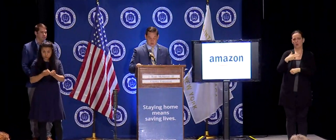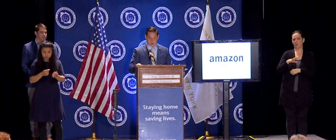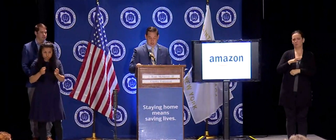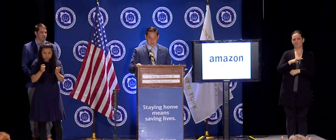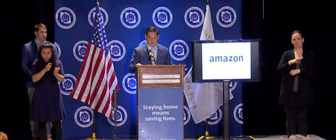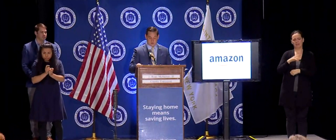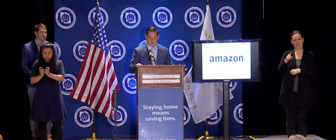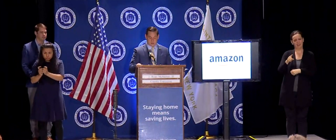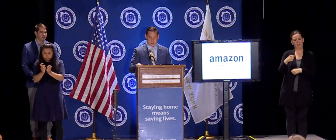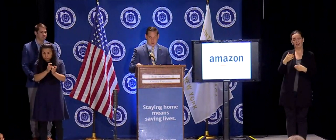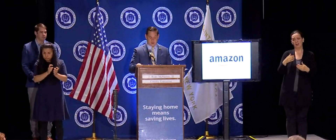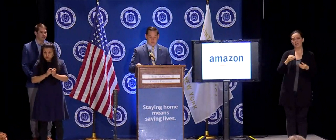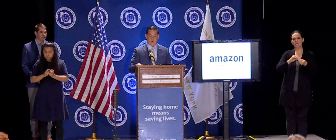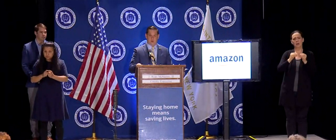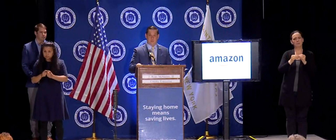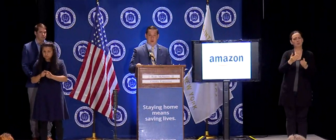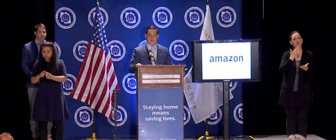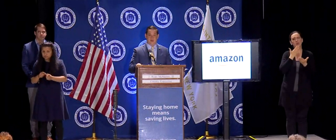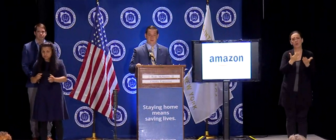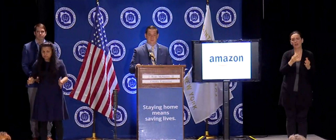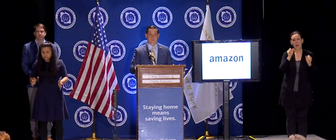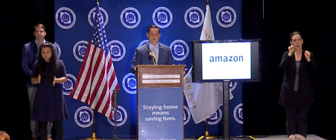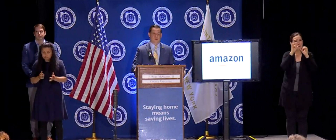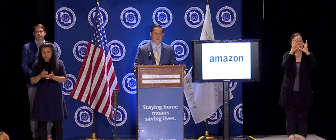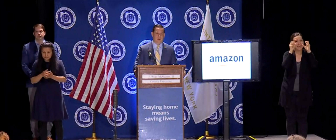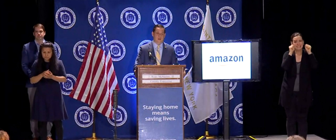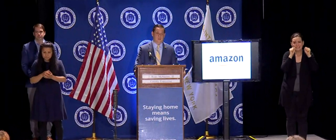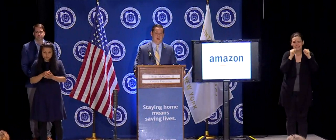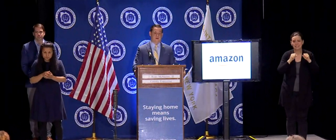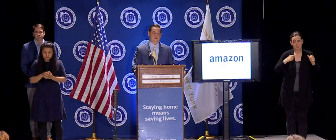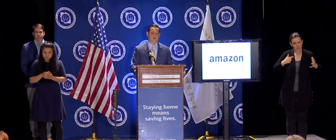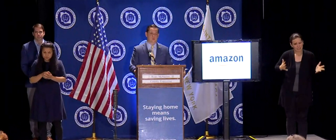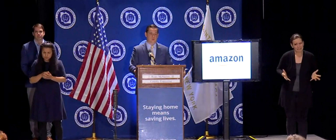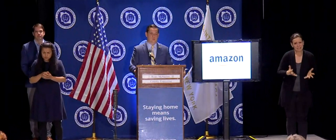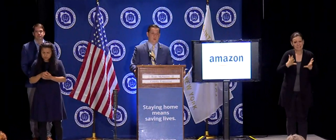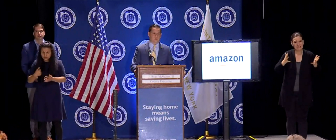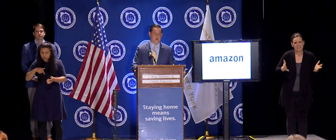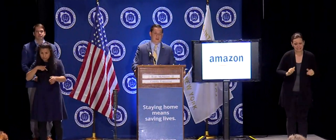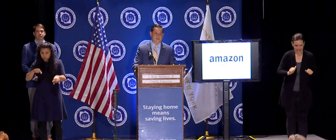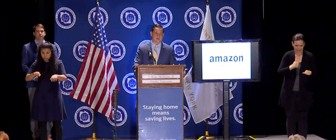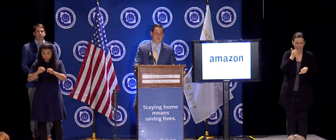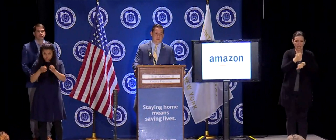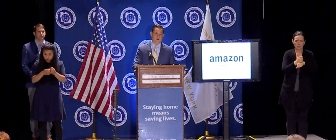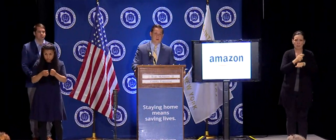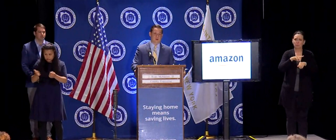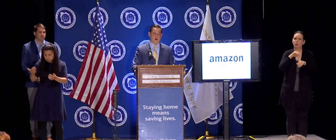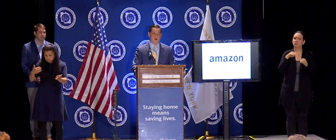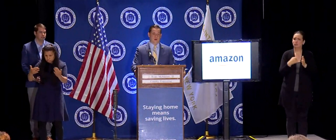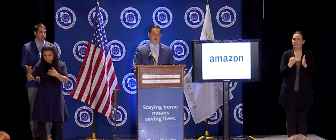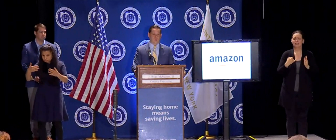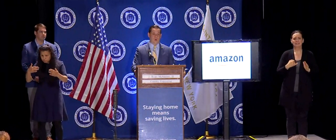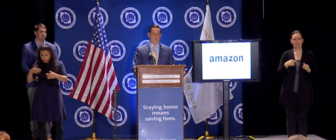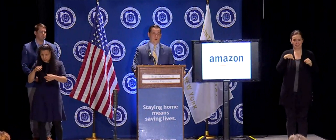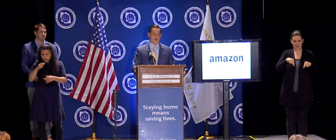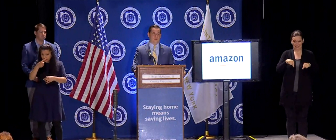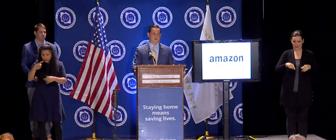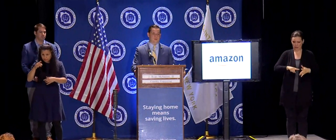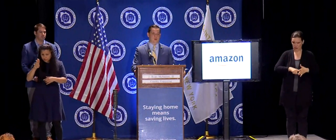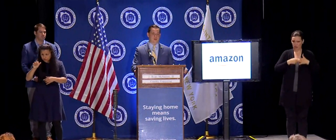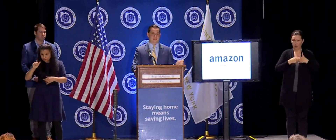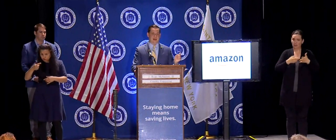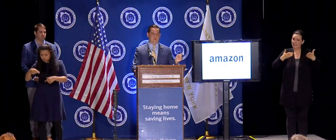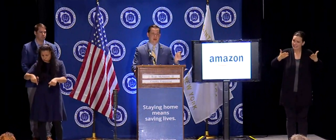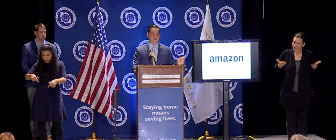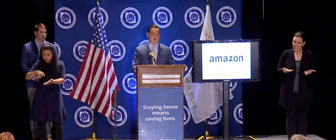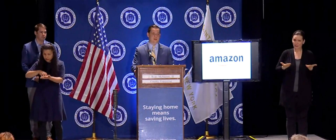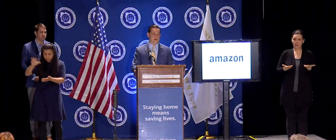amazing job to court a project, then to bring the project here under what were